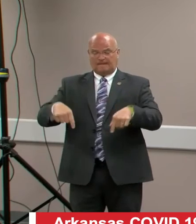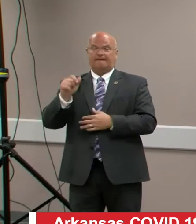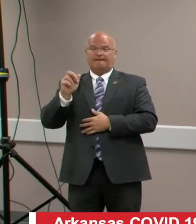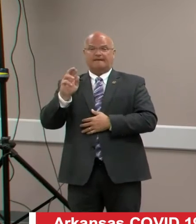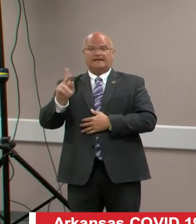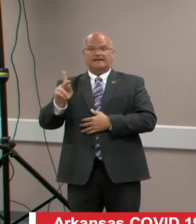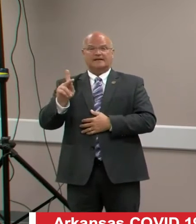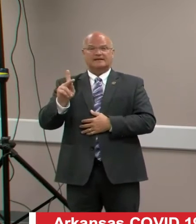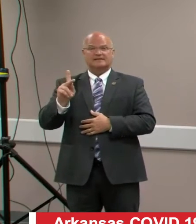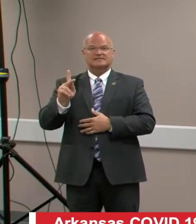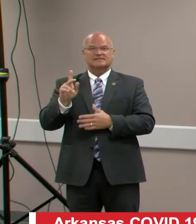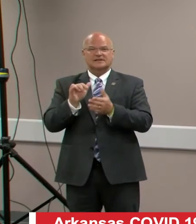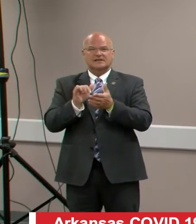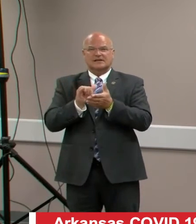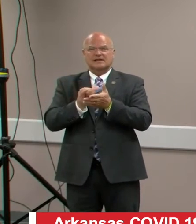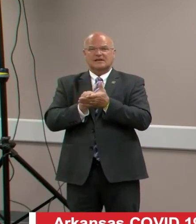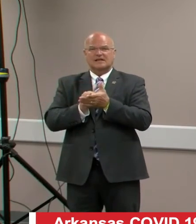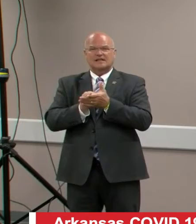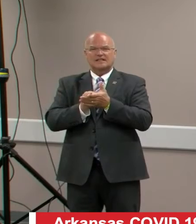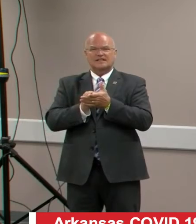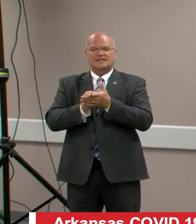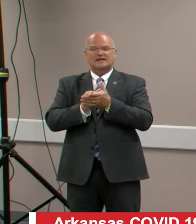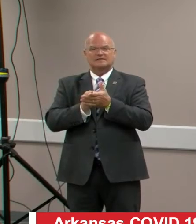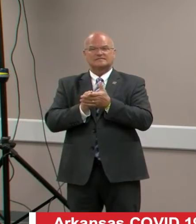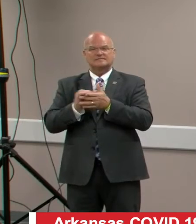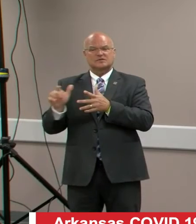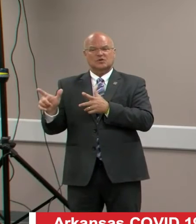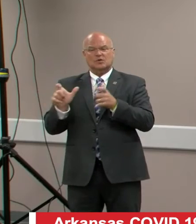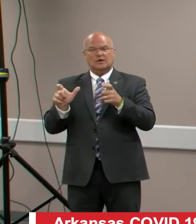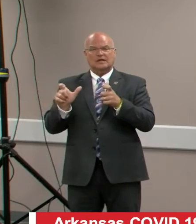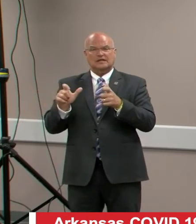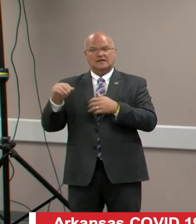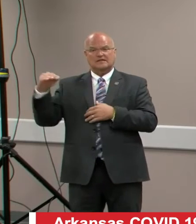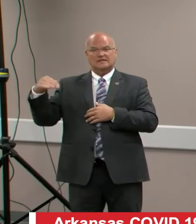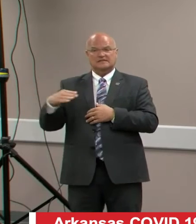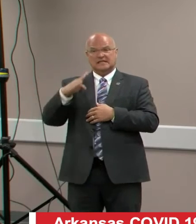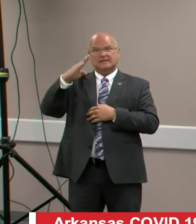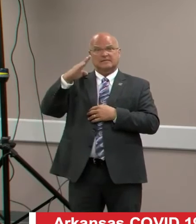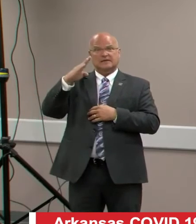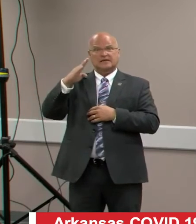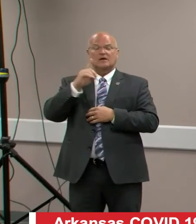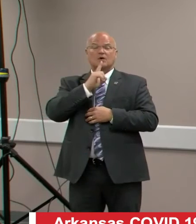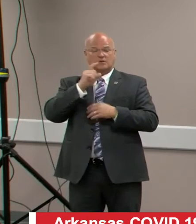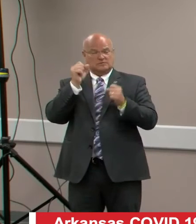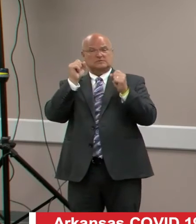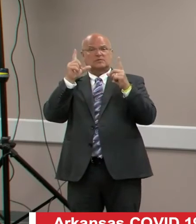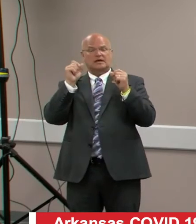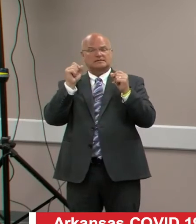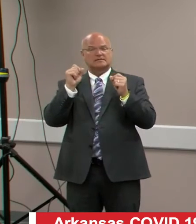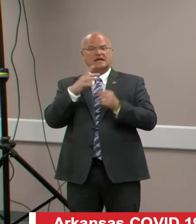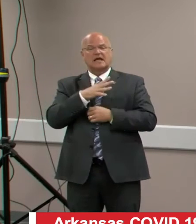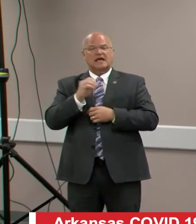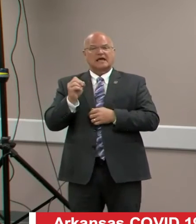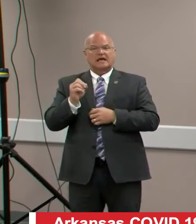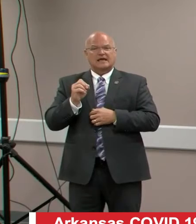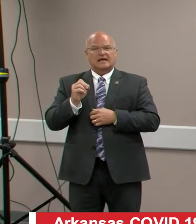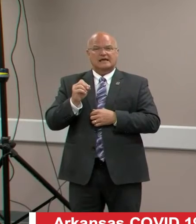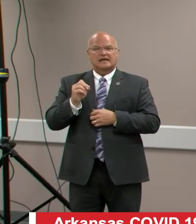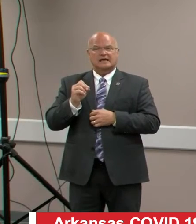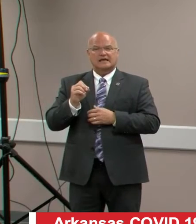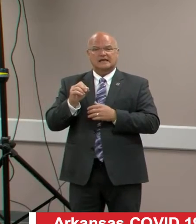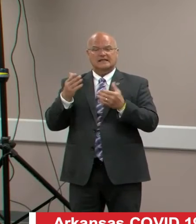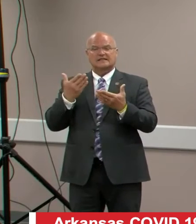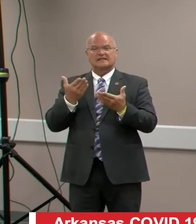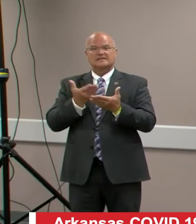Arkansas, the quickness of the second peak was a surprise, and